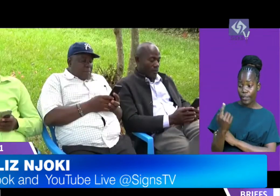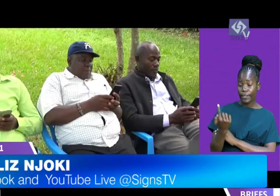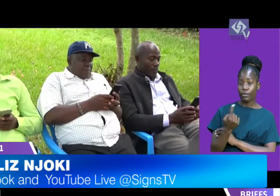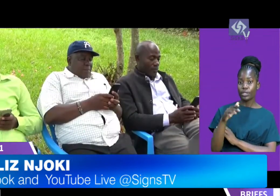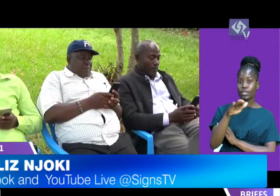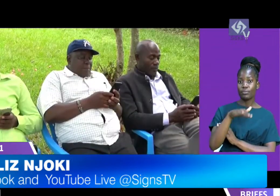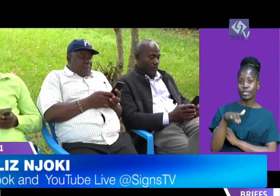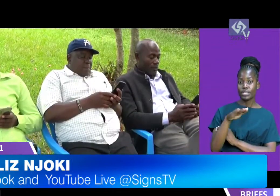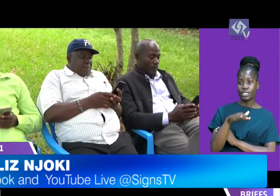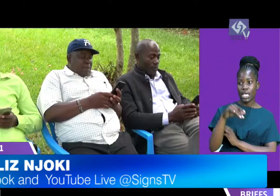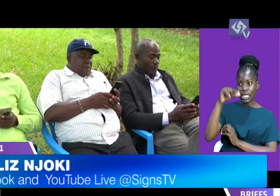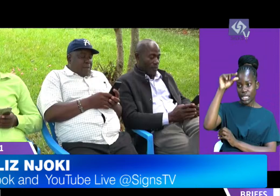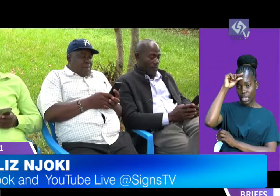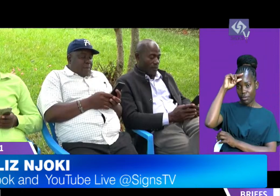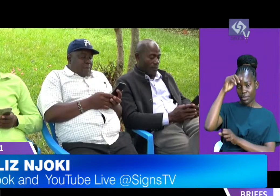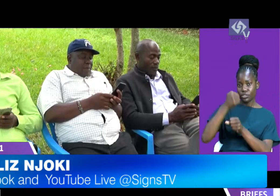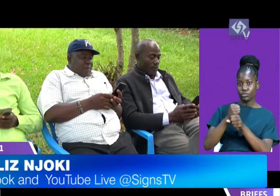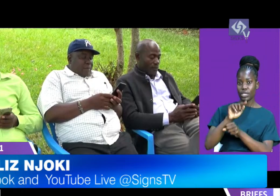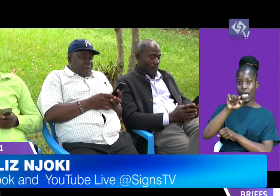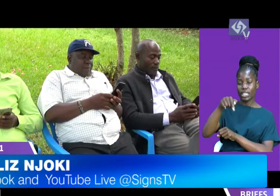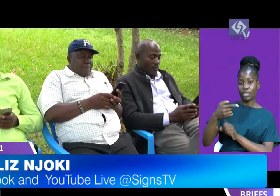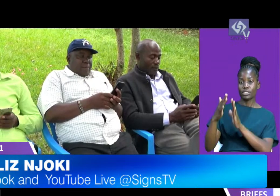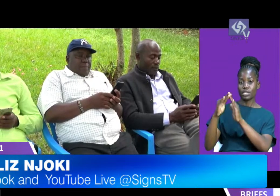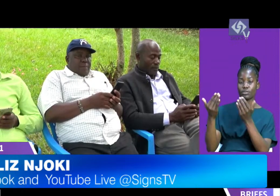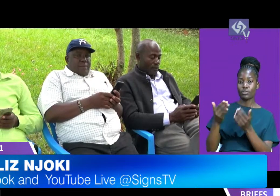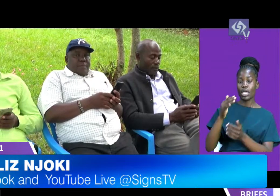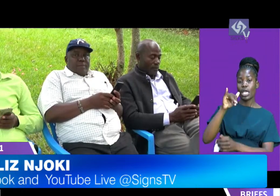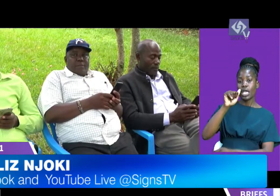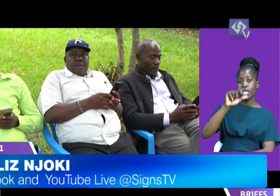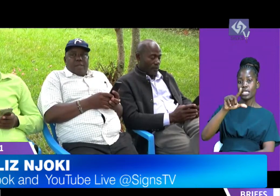the government is doing 1,000 houses is in Yala and Wagai in.